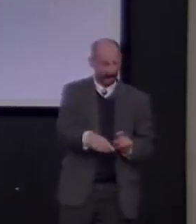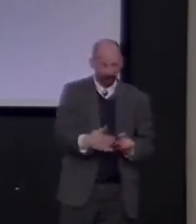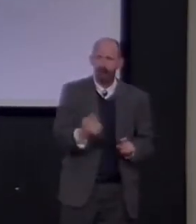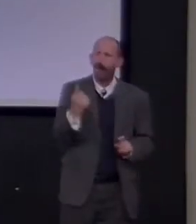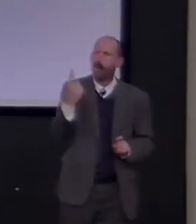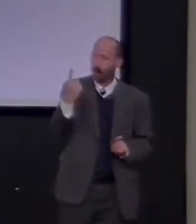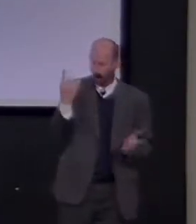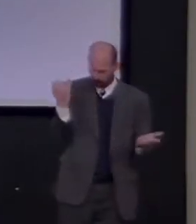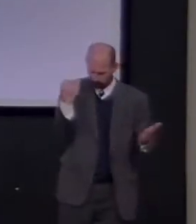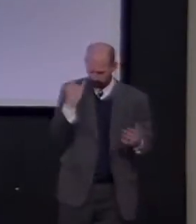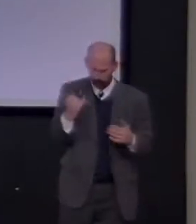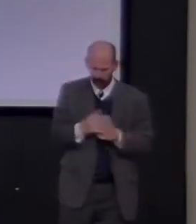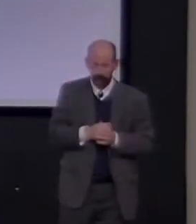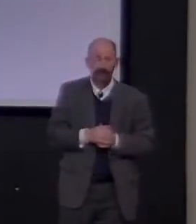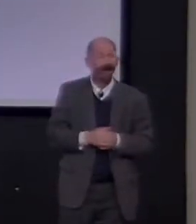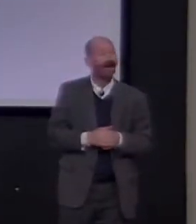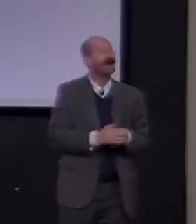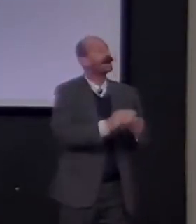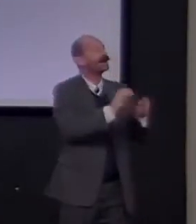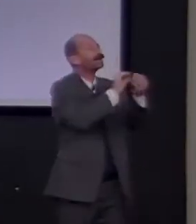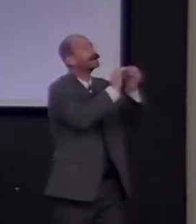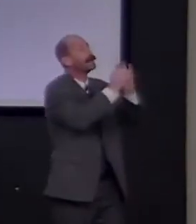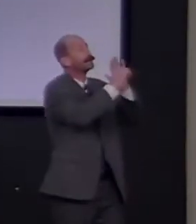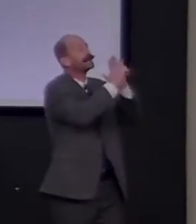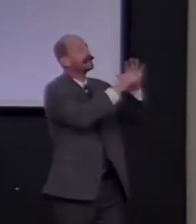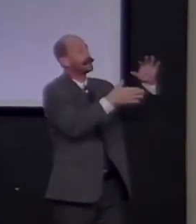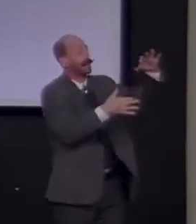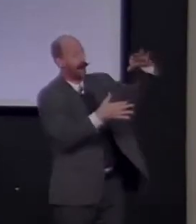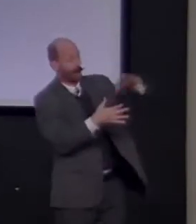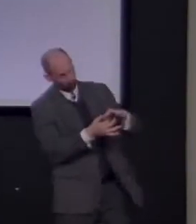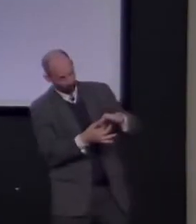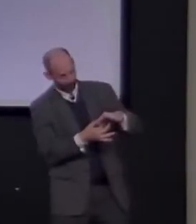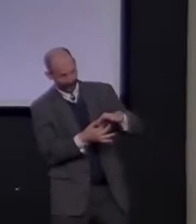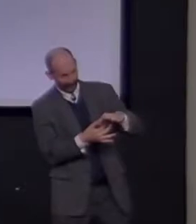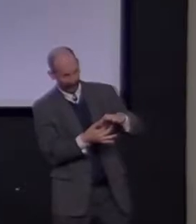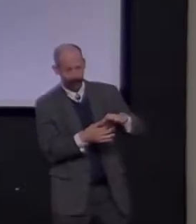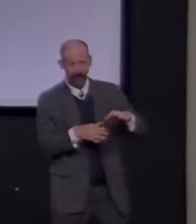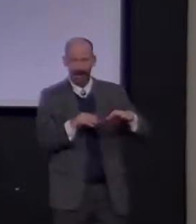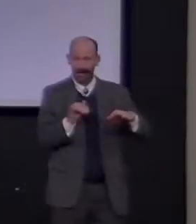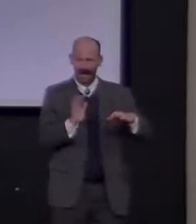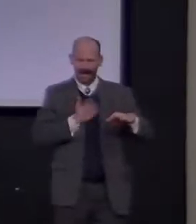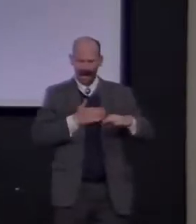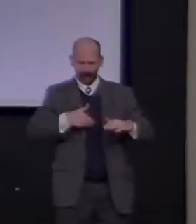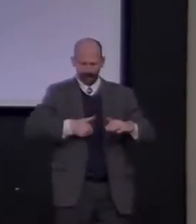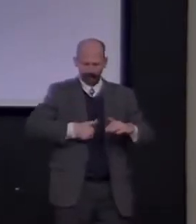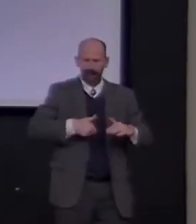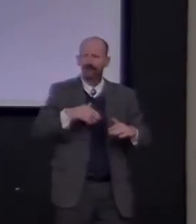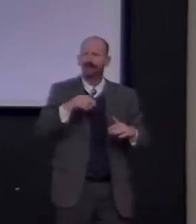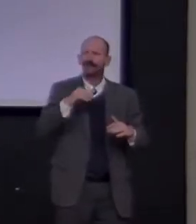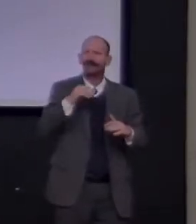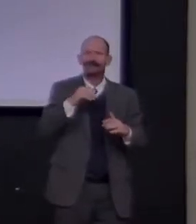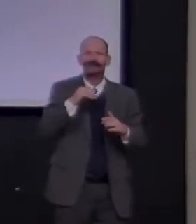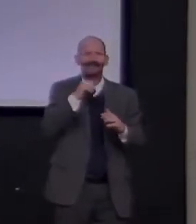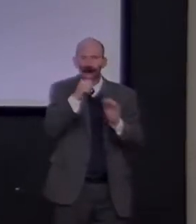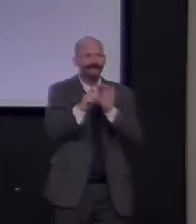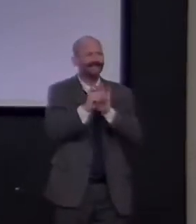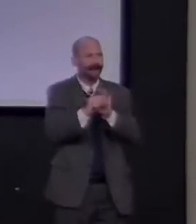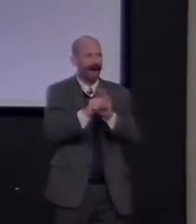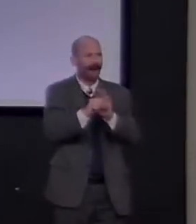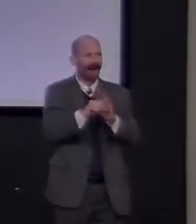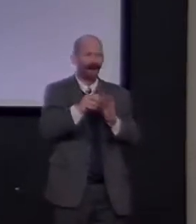of them is, if number symbols are grounded, mapped onto the non-symbolic approximate system, then we should see that